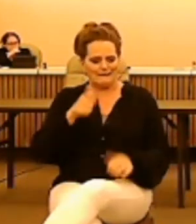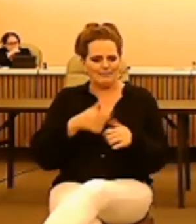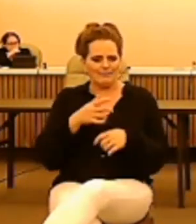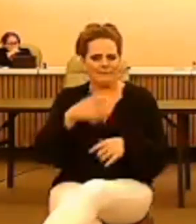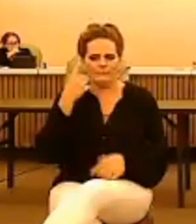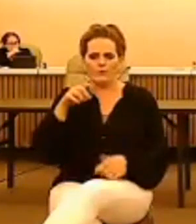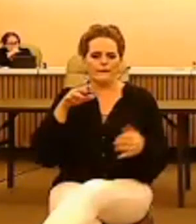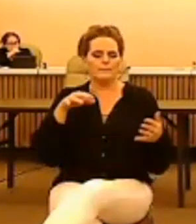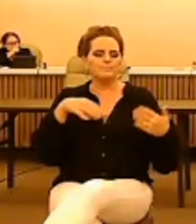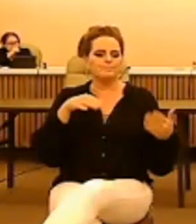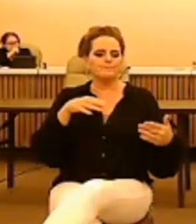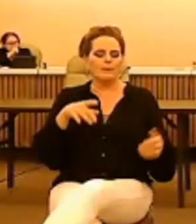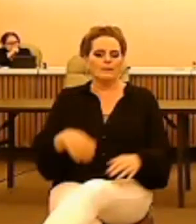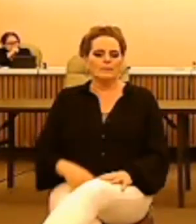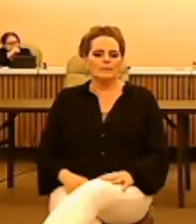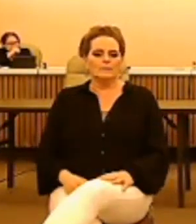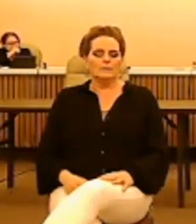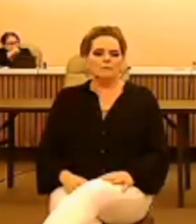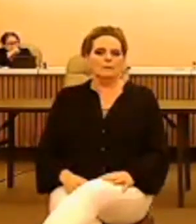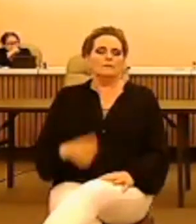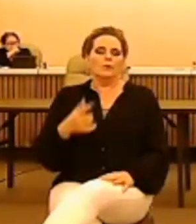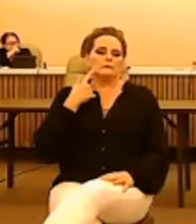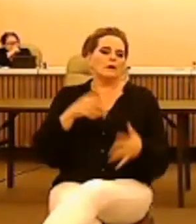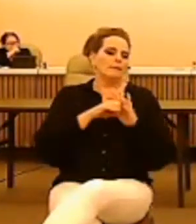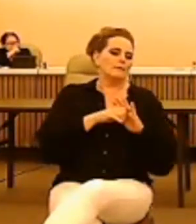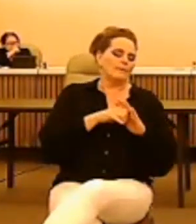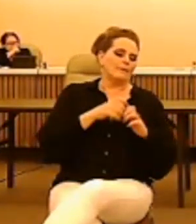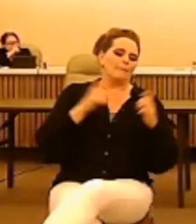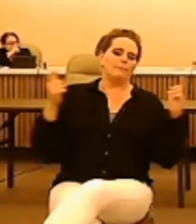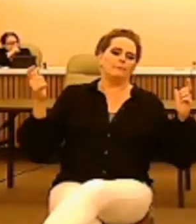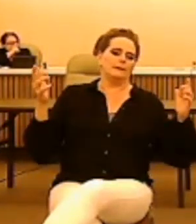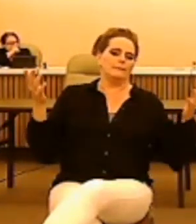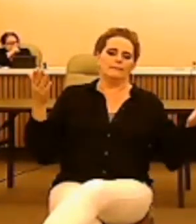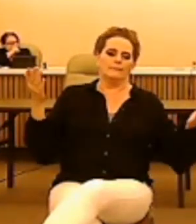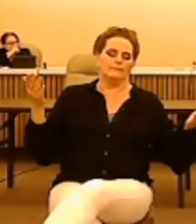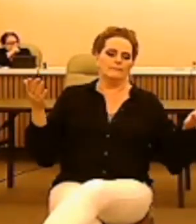for, so for example, if that large